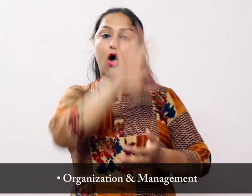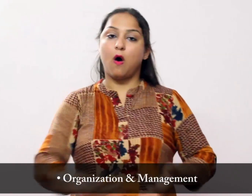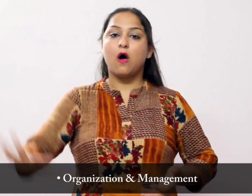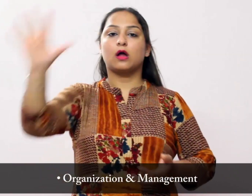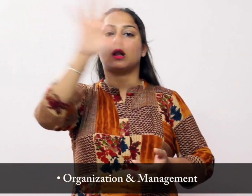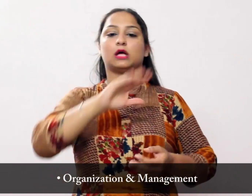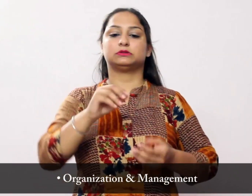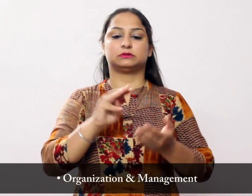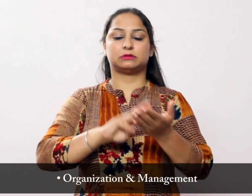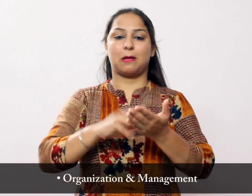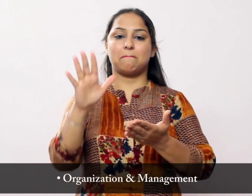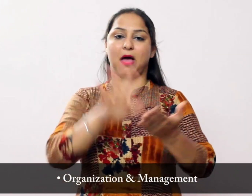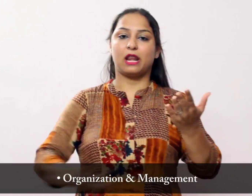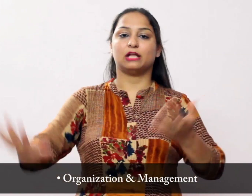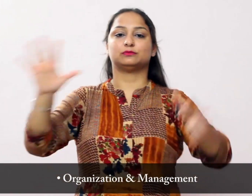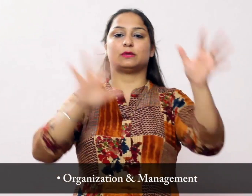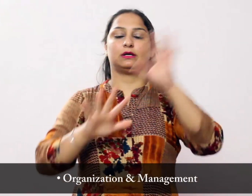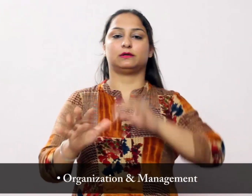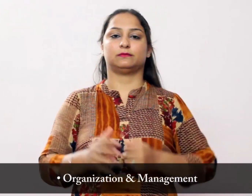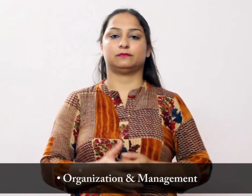Organization and management.